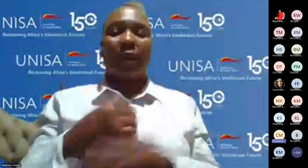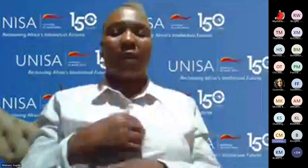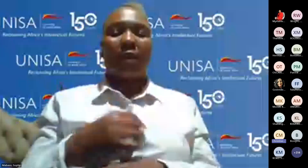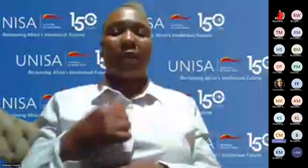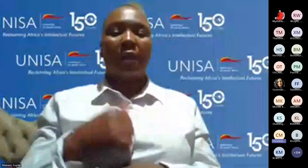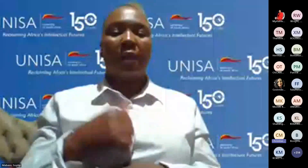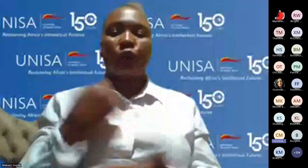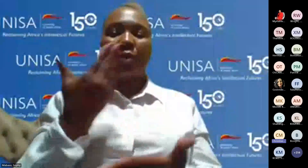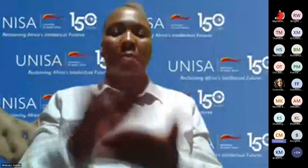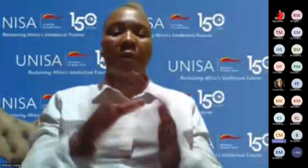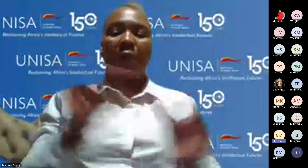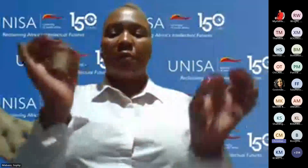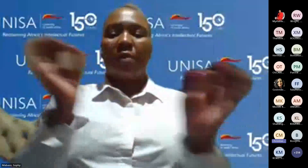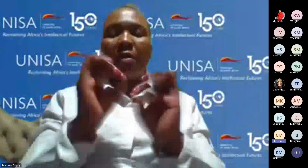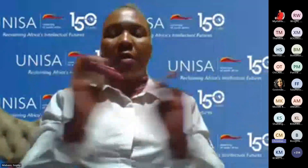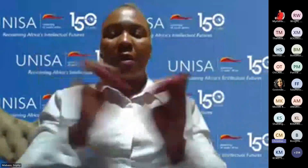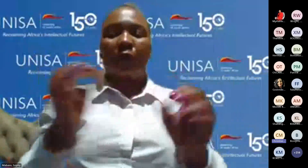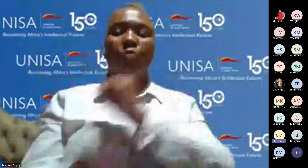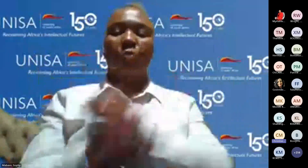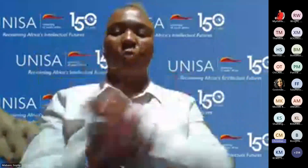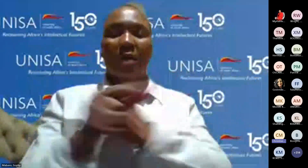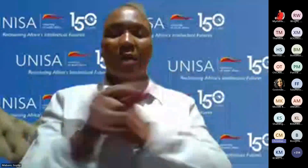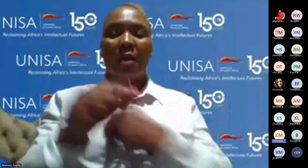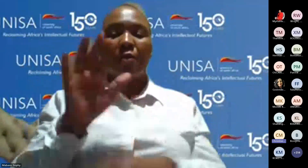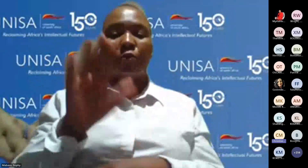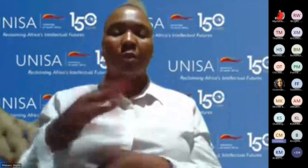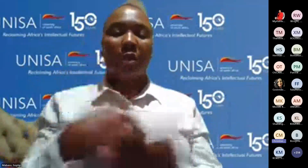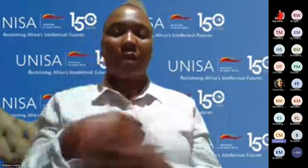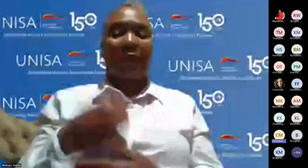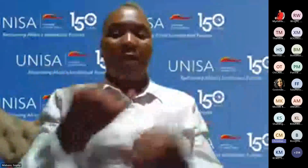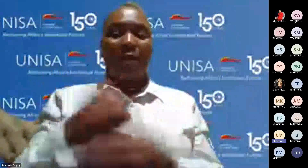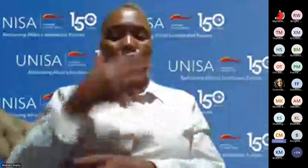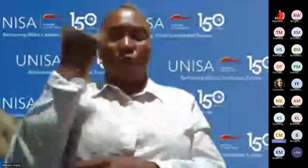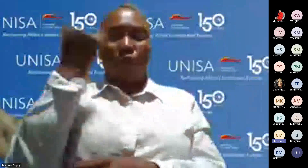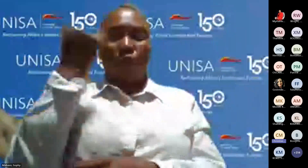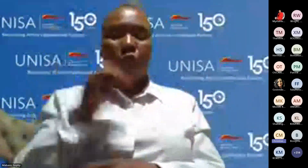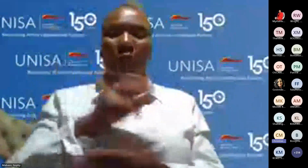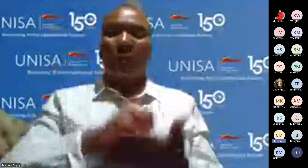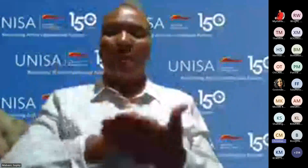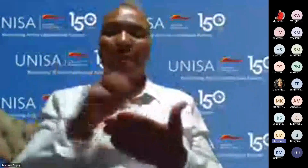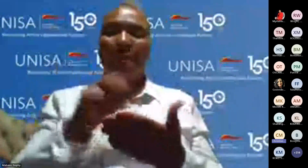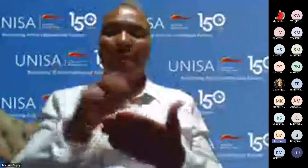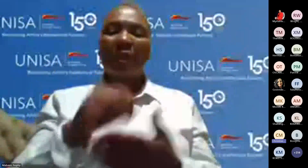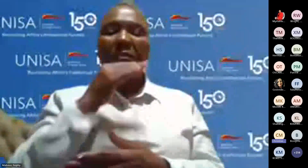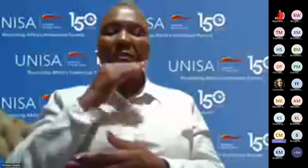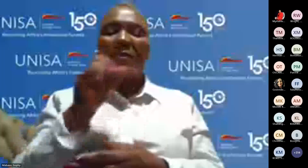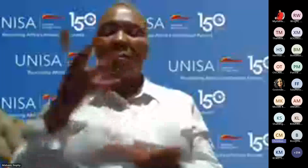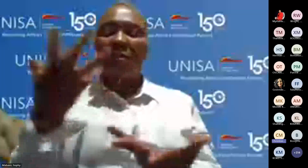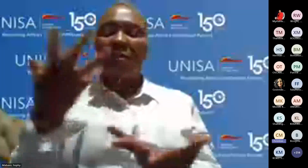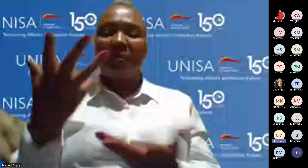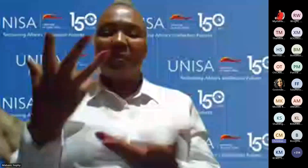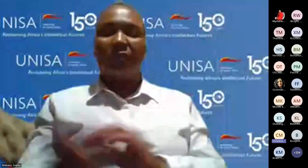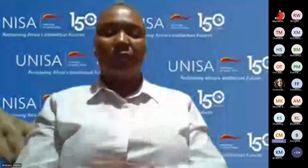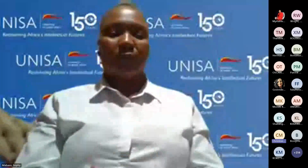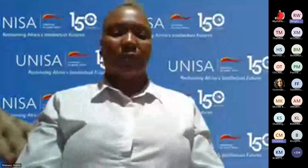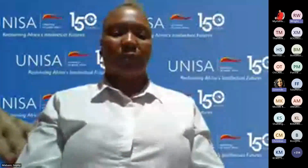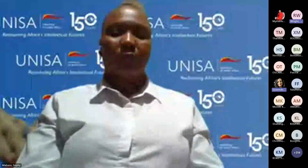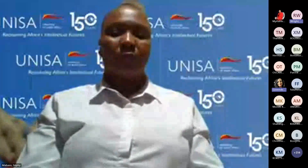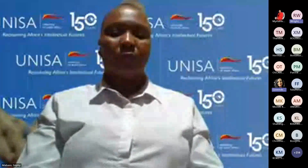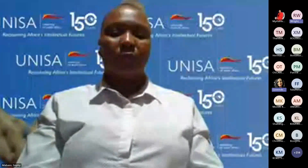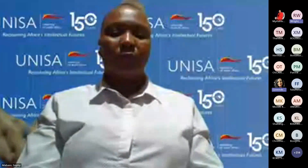for anything. It will happen automatically. So now I don't know with this message which I received this evening, what is going to